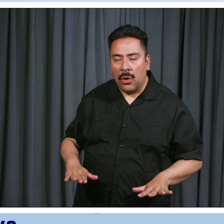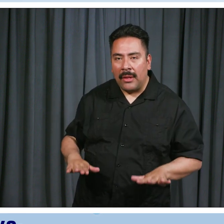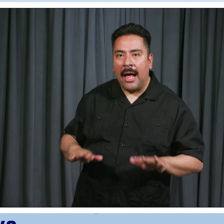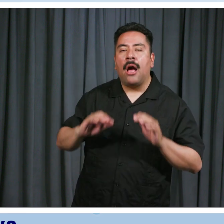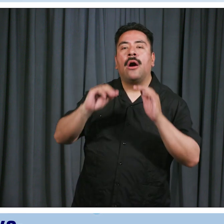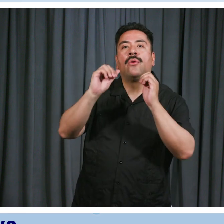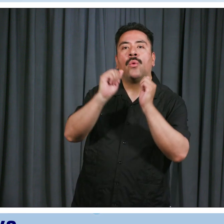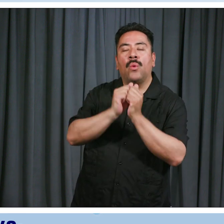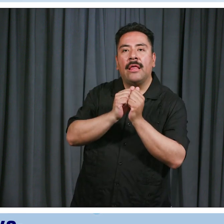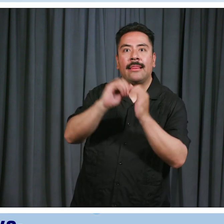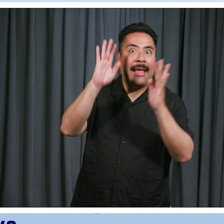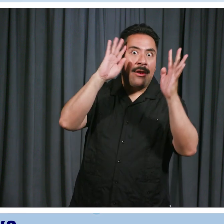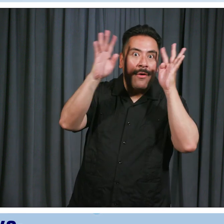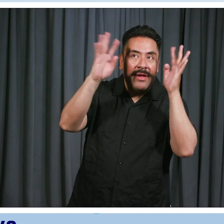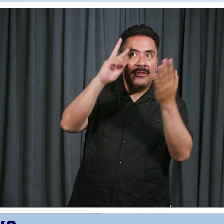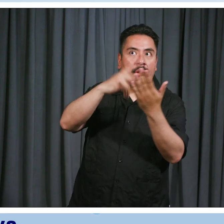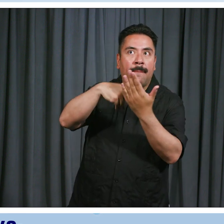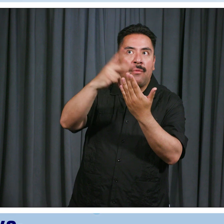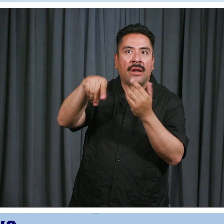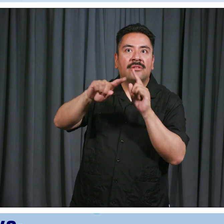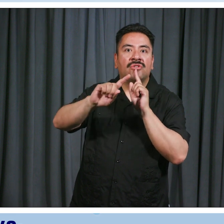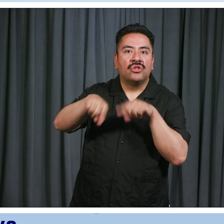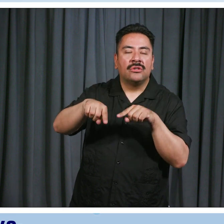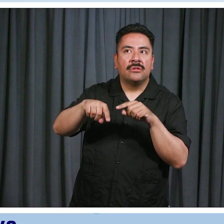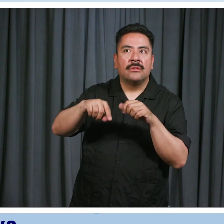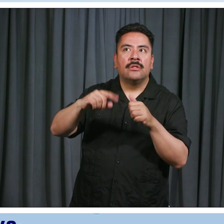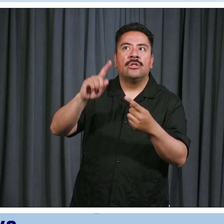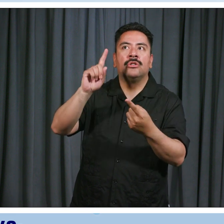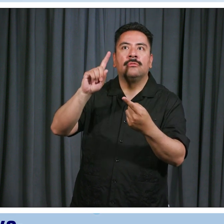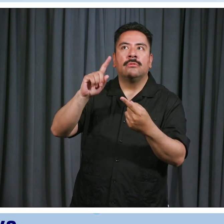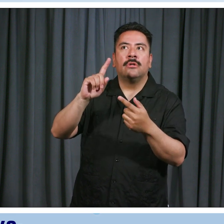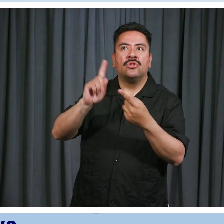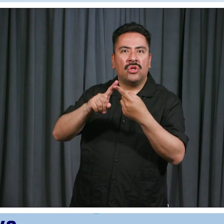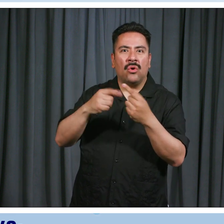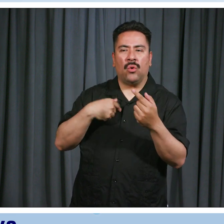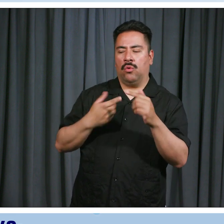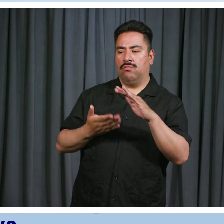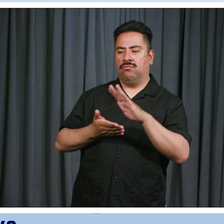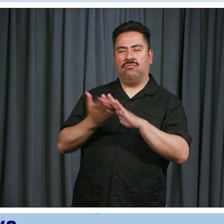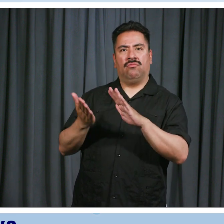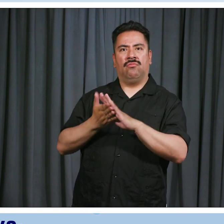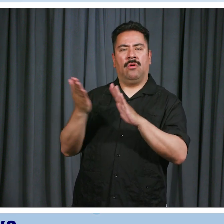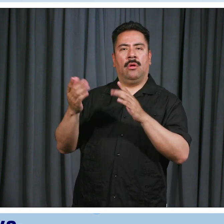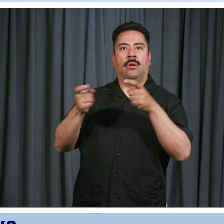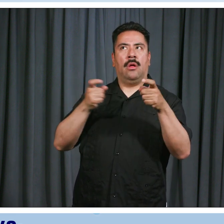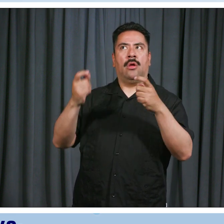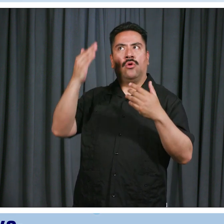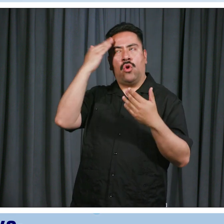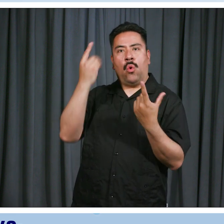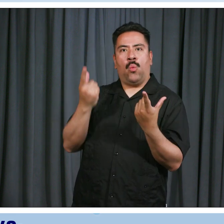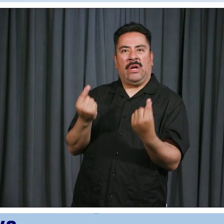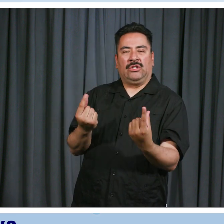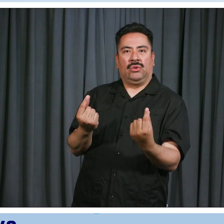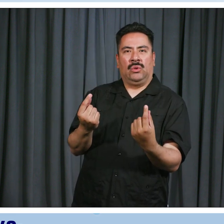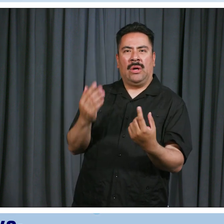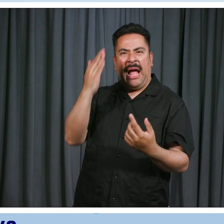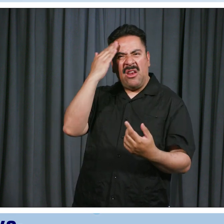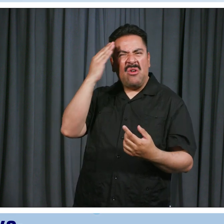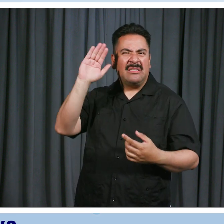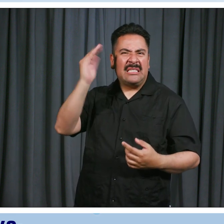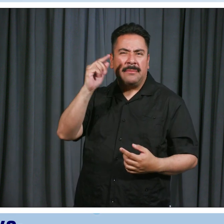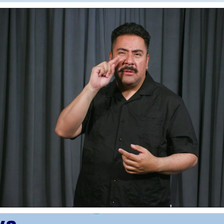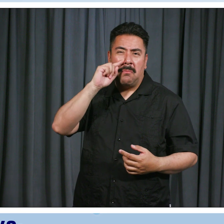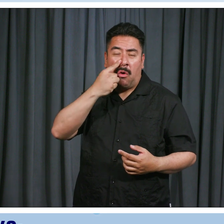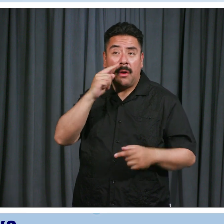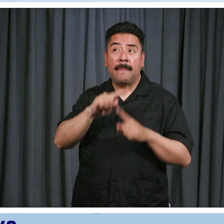programmatic solutions until operationally you're sound to do it, which I know seems really boring, but it's true. When I first started